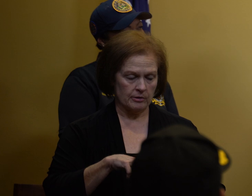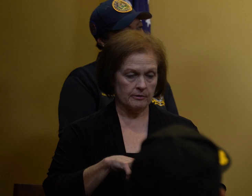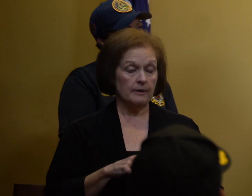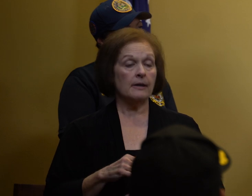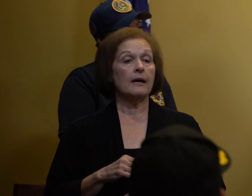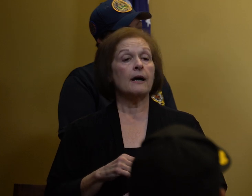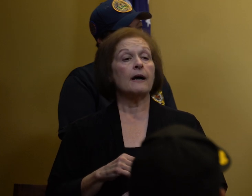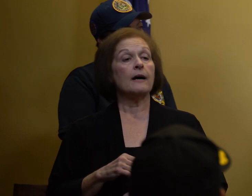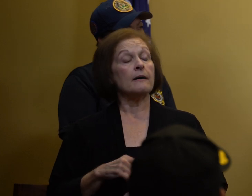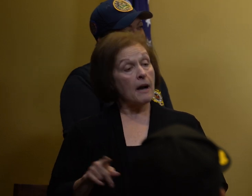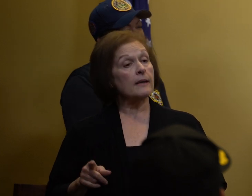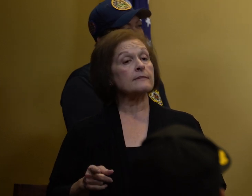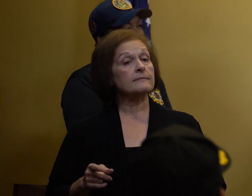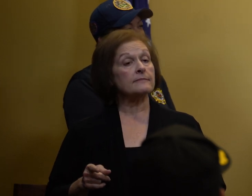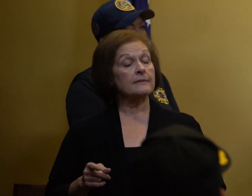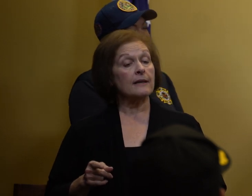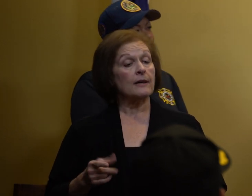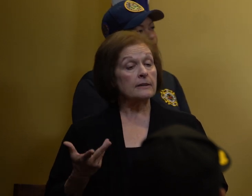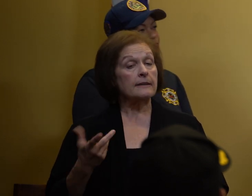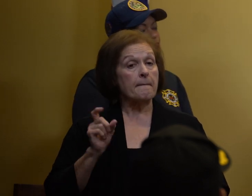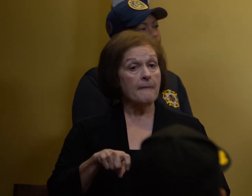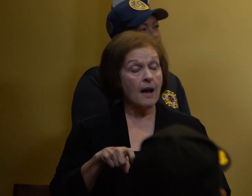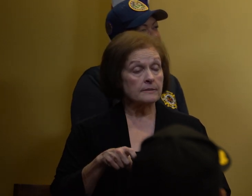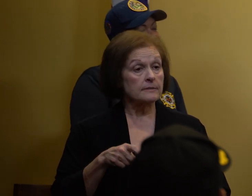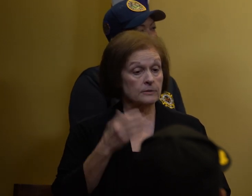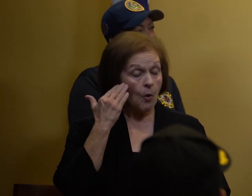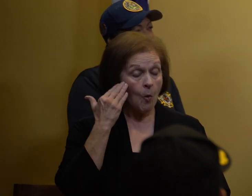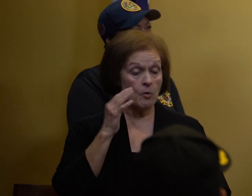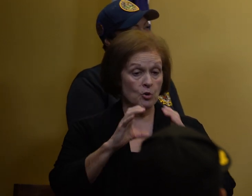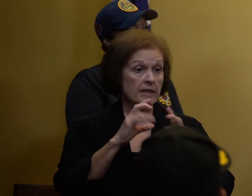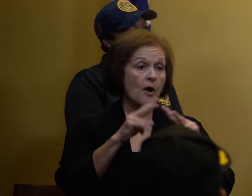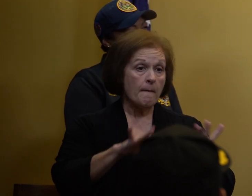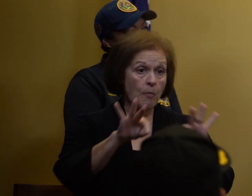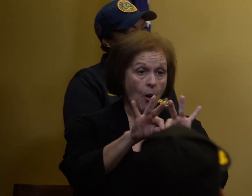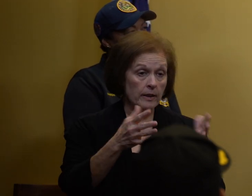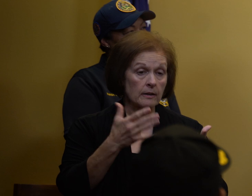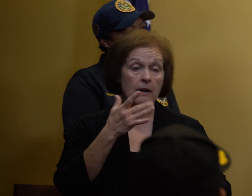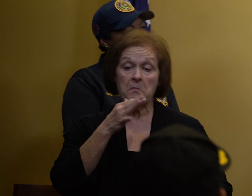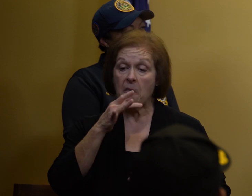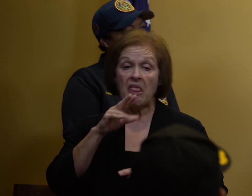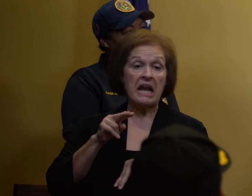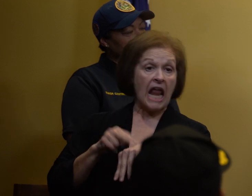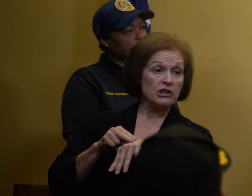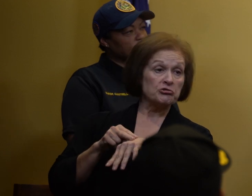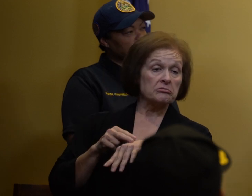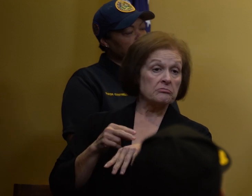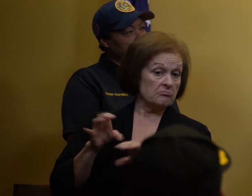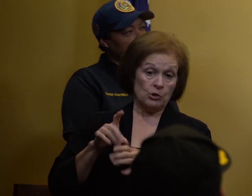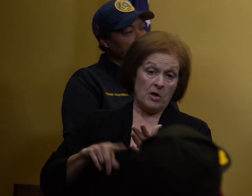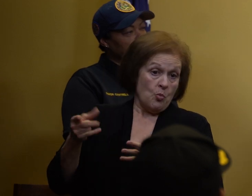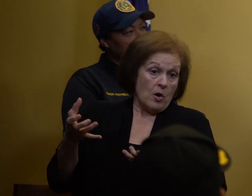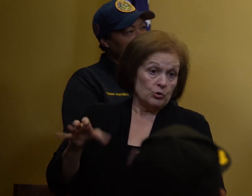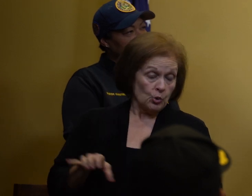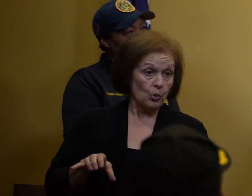communication and collaboration is important. Mother Nature is going to do what she has to do. But when we can get together and when we can be